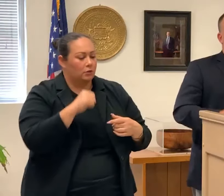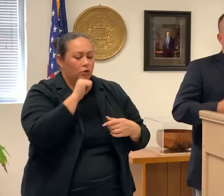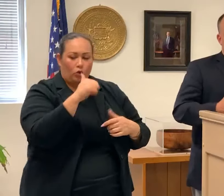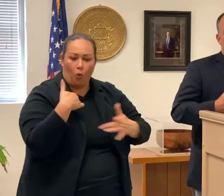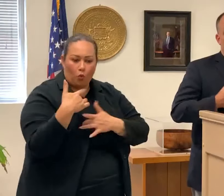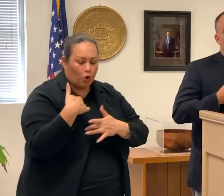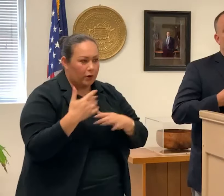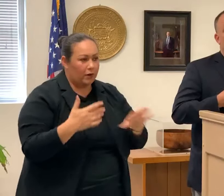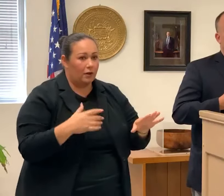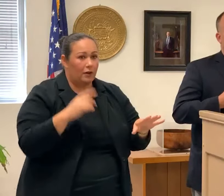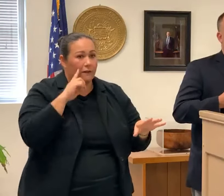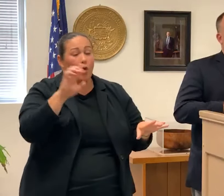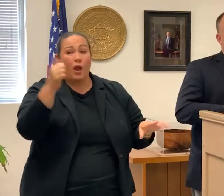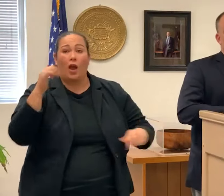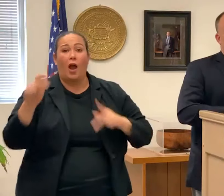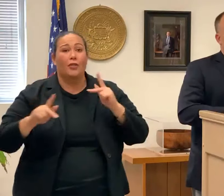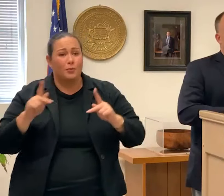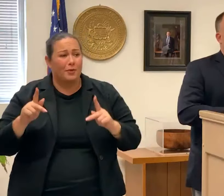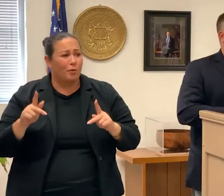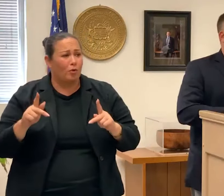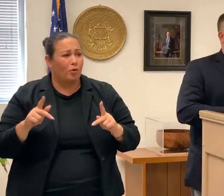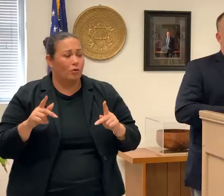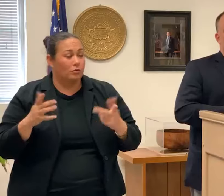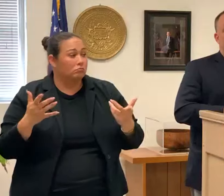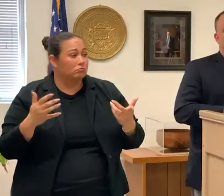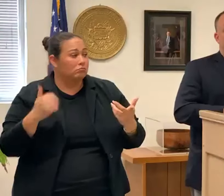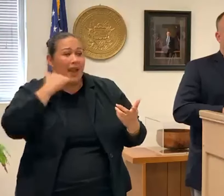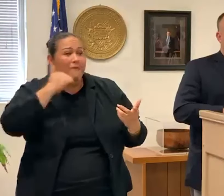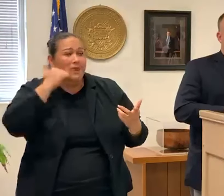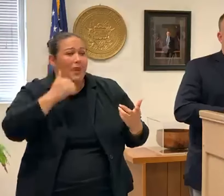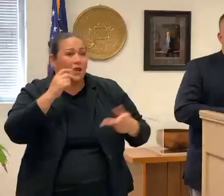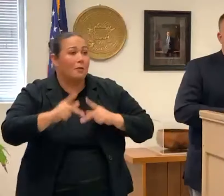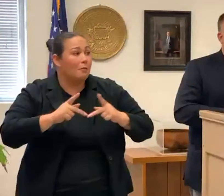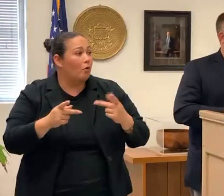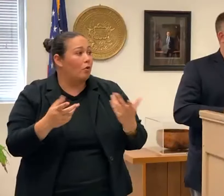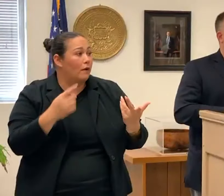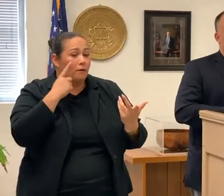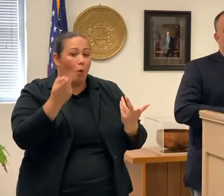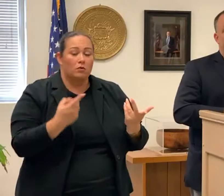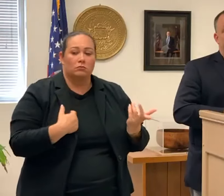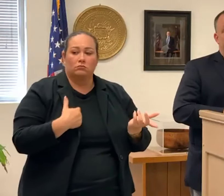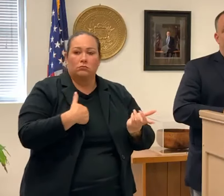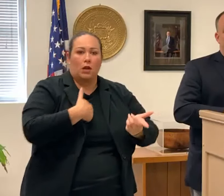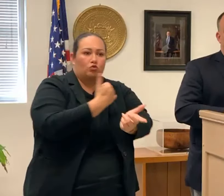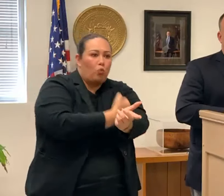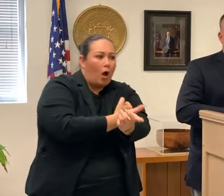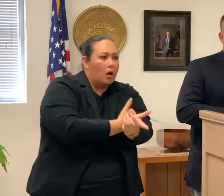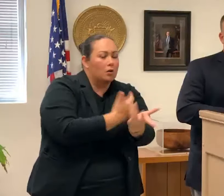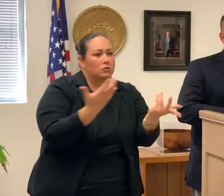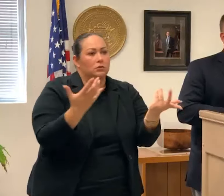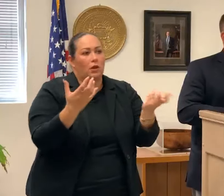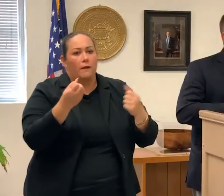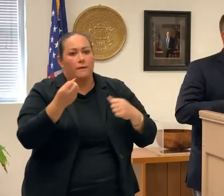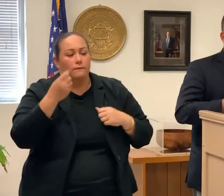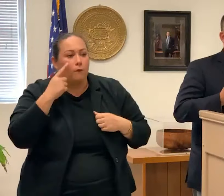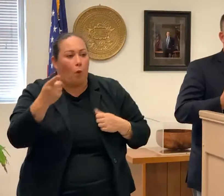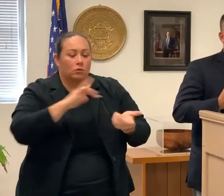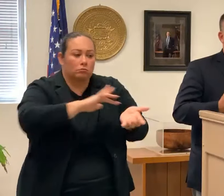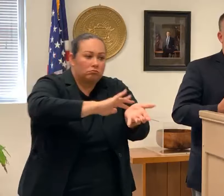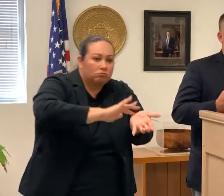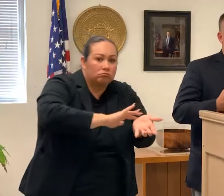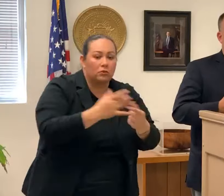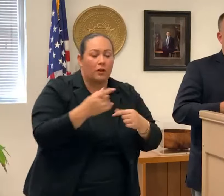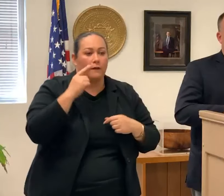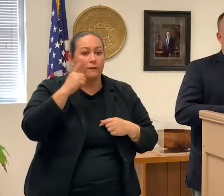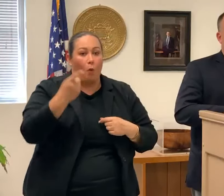worry. But for others, we wanted to make sure if they needed drug treatment, or if they needed their medications, or if they weren't getting enough nutrition, we wanted to make